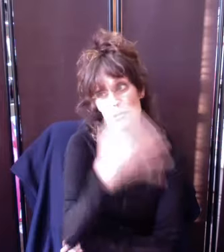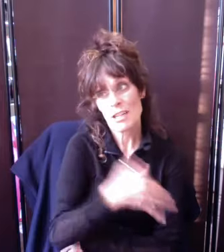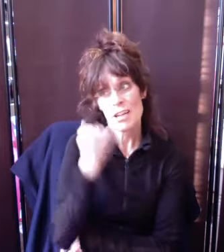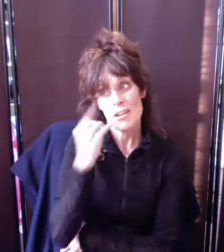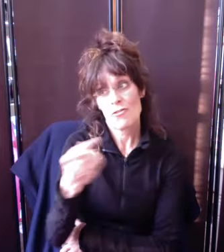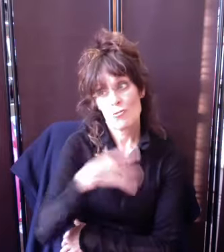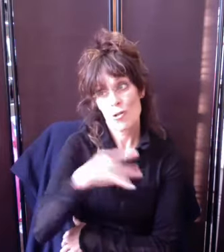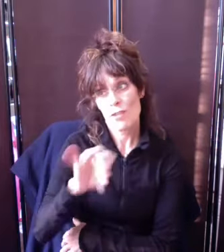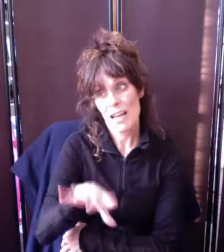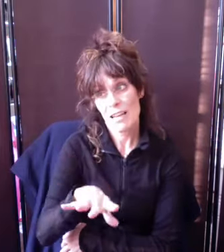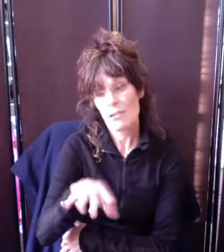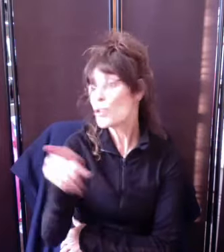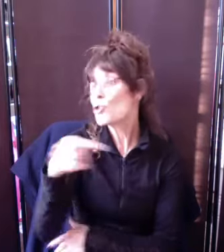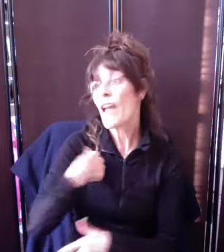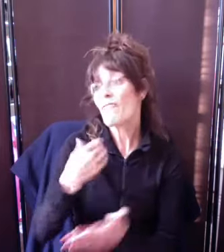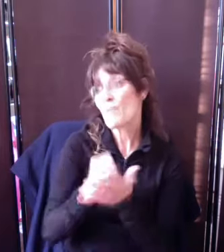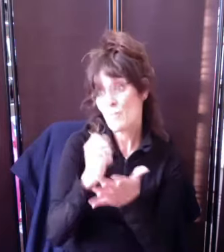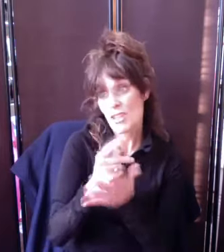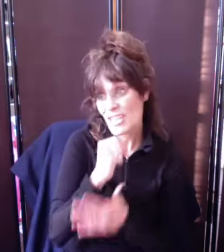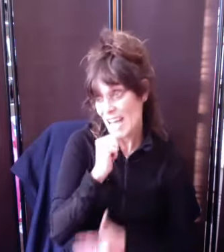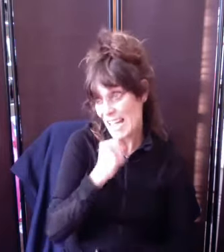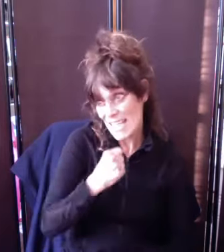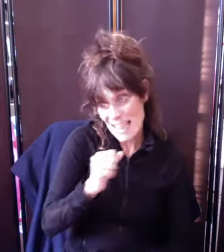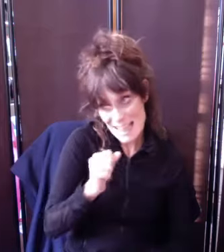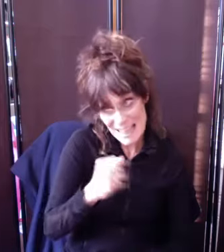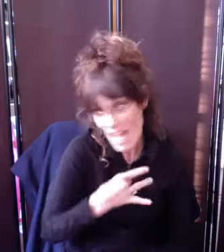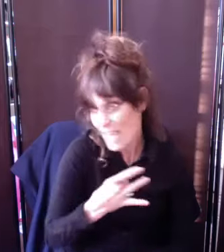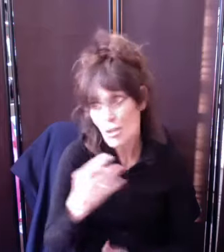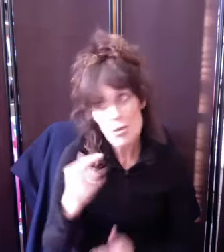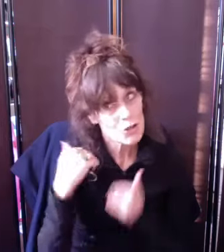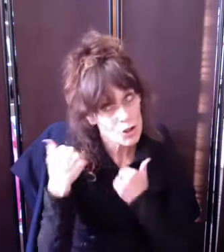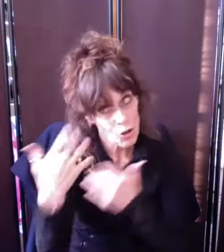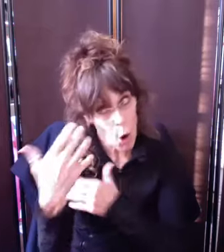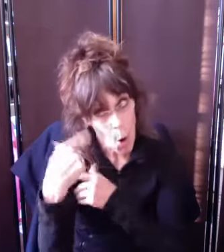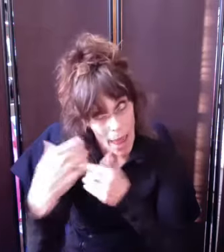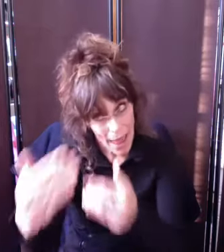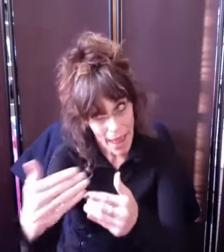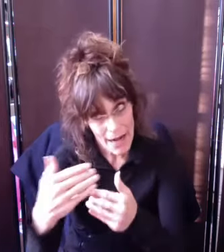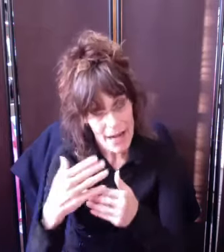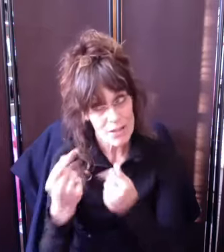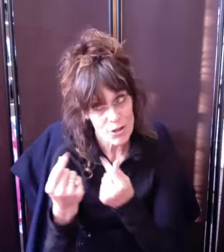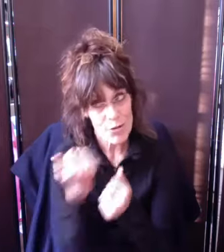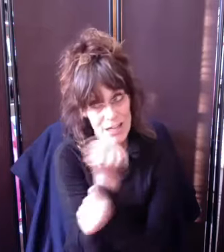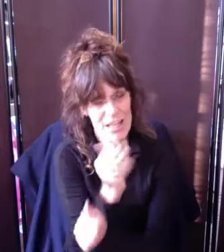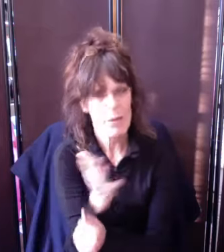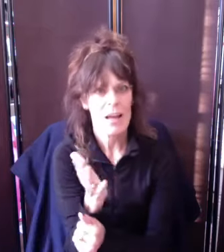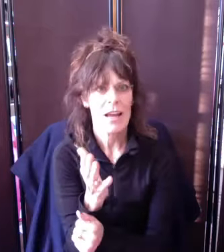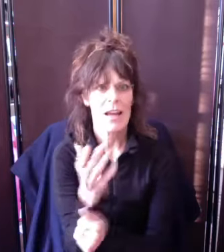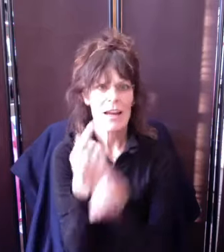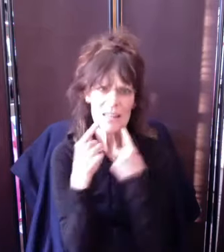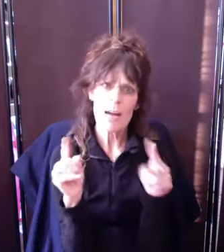full permission, in fact, not to like it. You just go on there and you do it anyway. And that worked for me for a while. And then